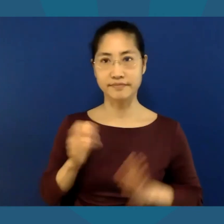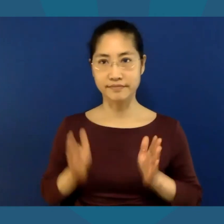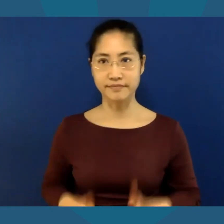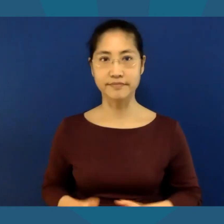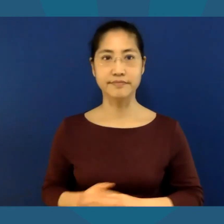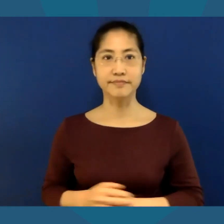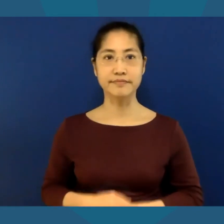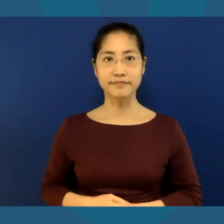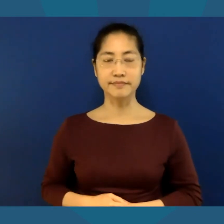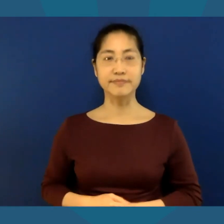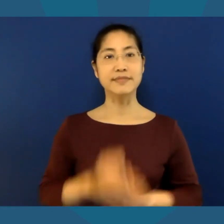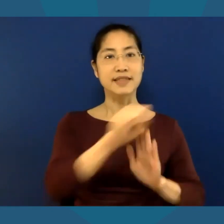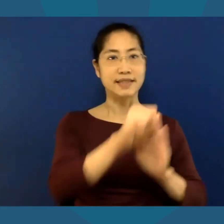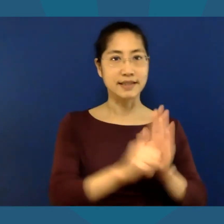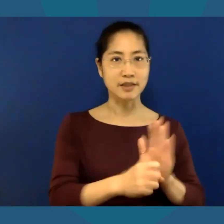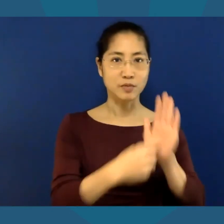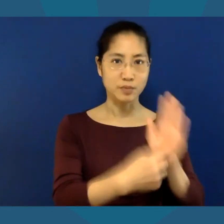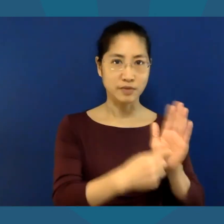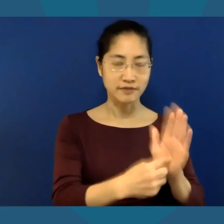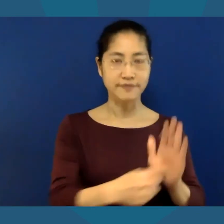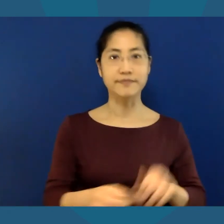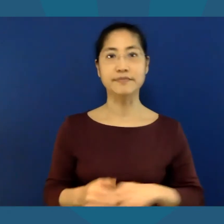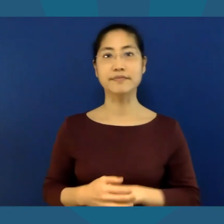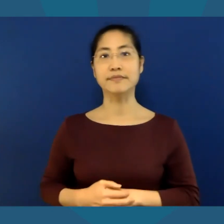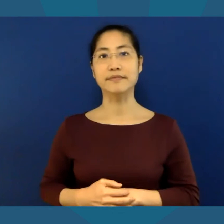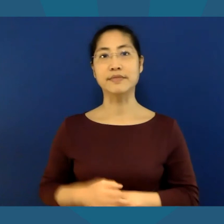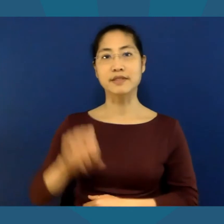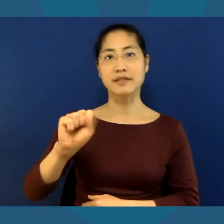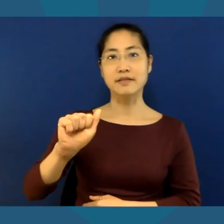State Senator. State Representative.